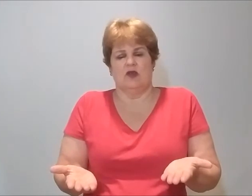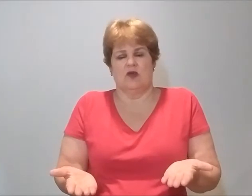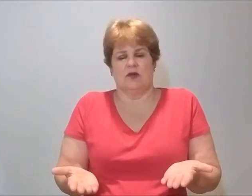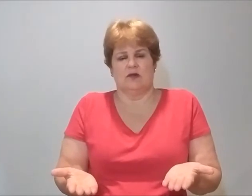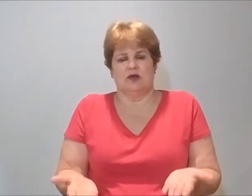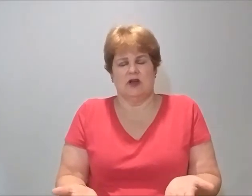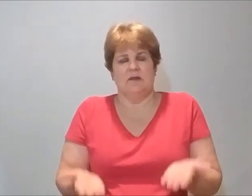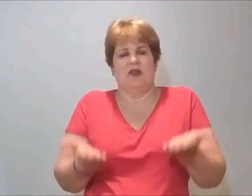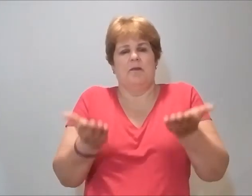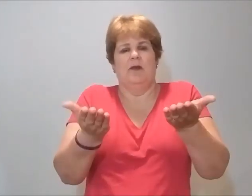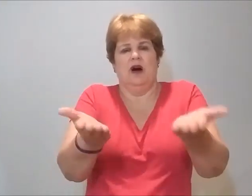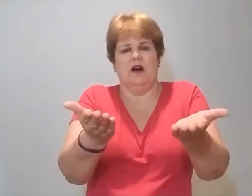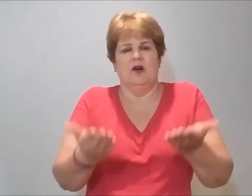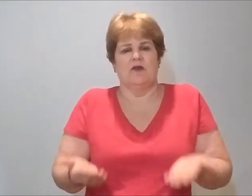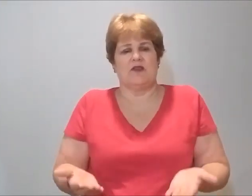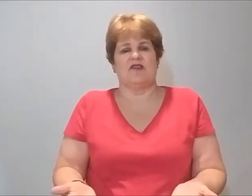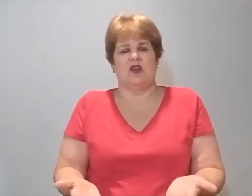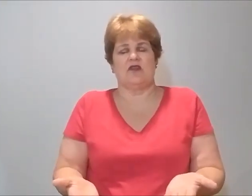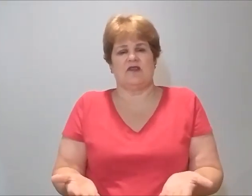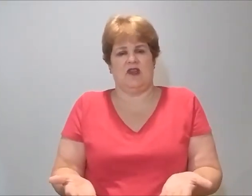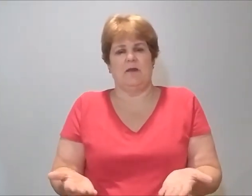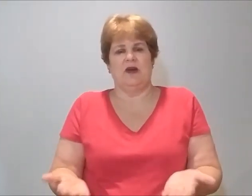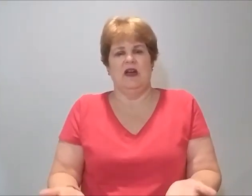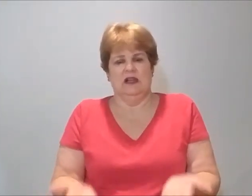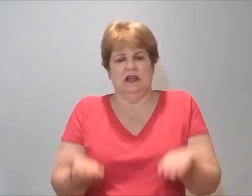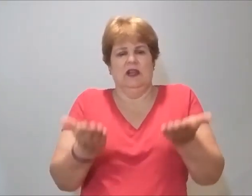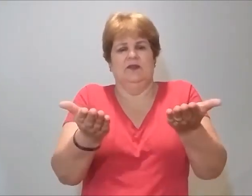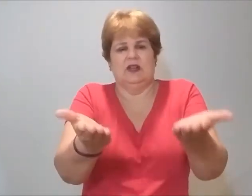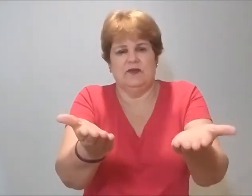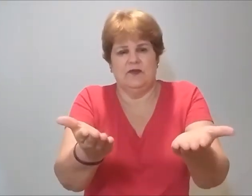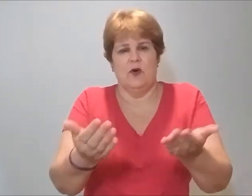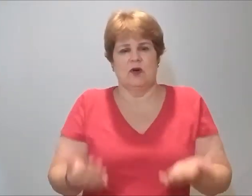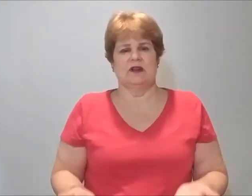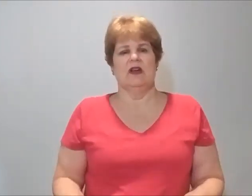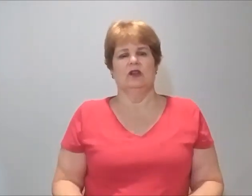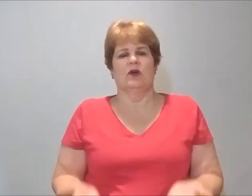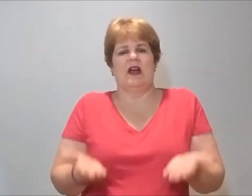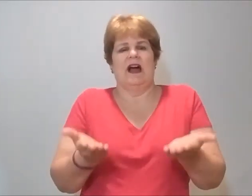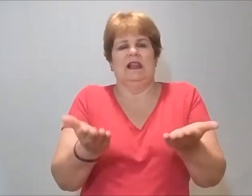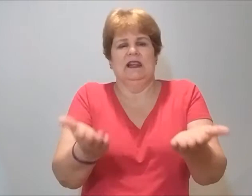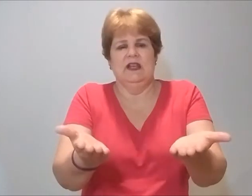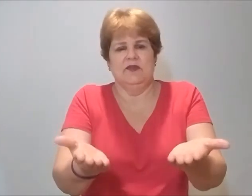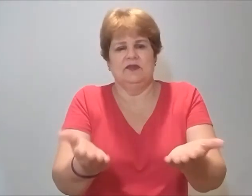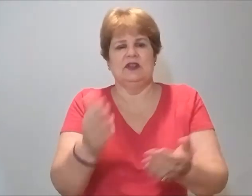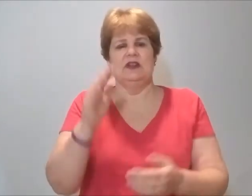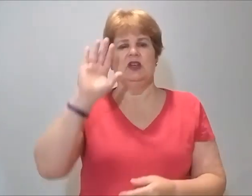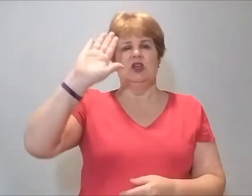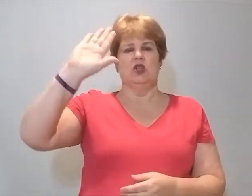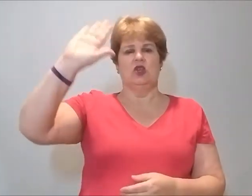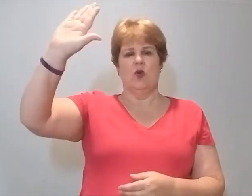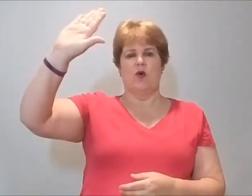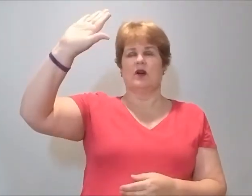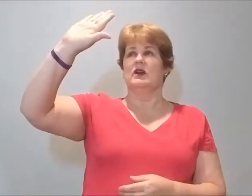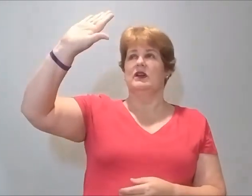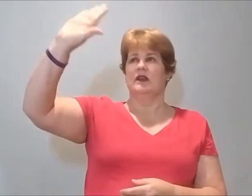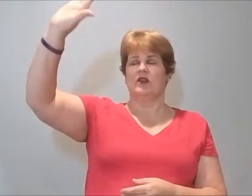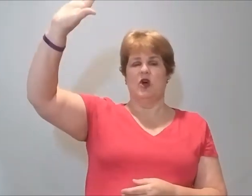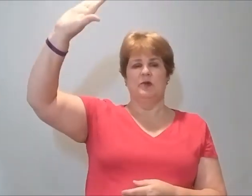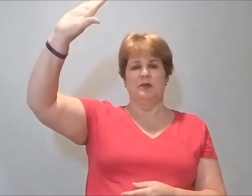you're coming over a stair step. Lift and forward. Lord, I lift your is an open